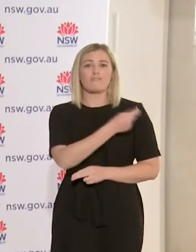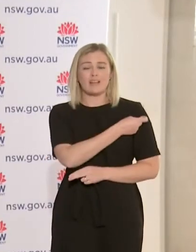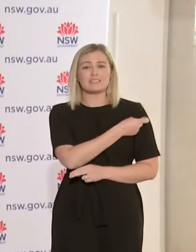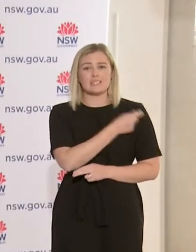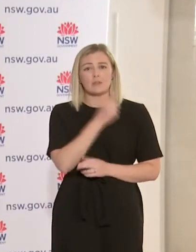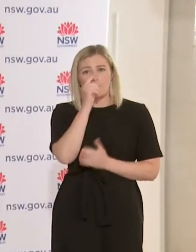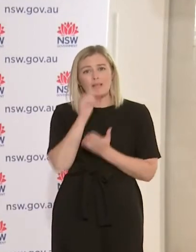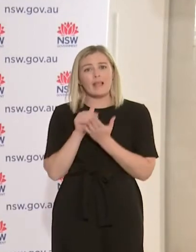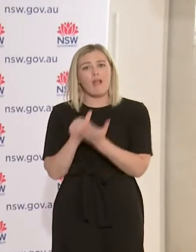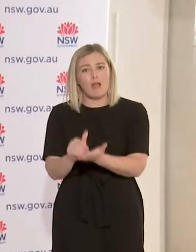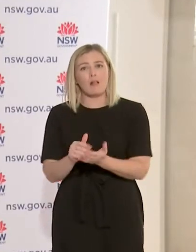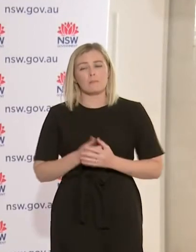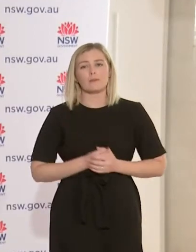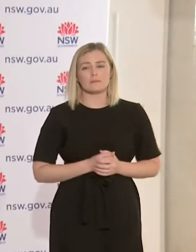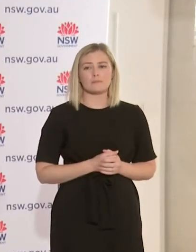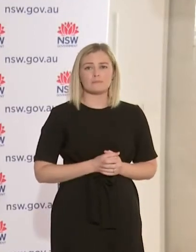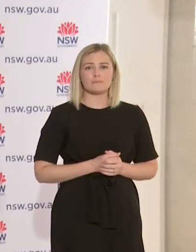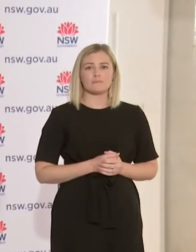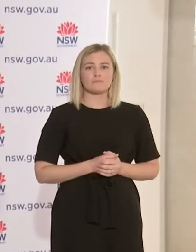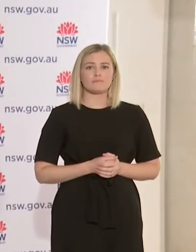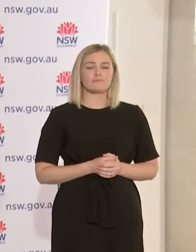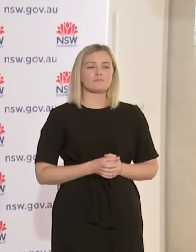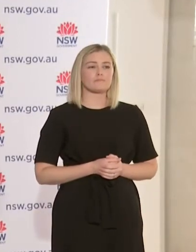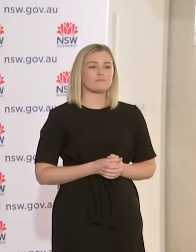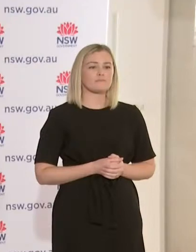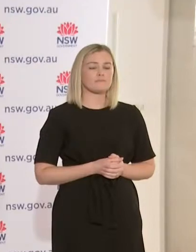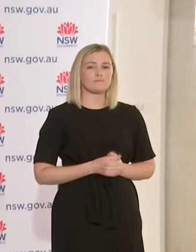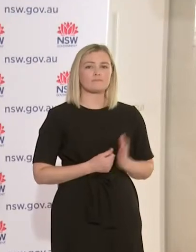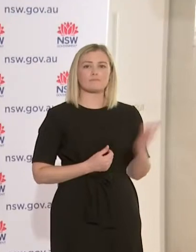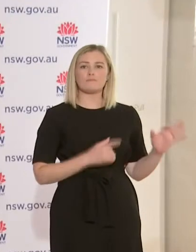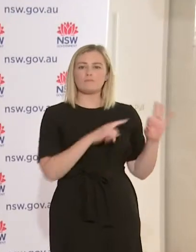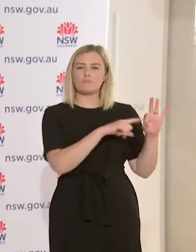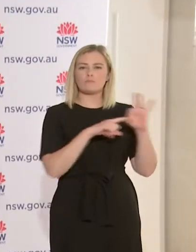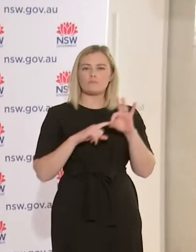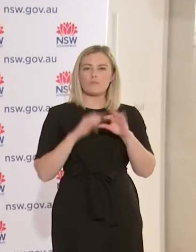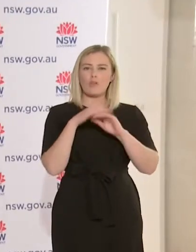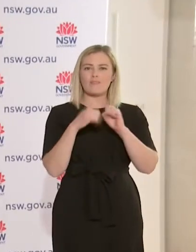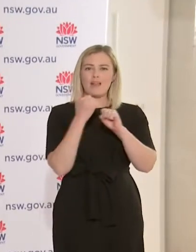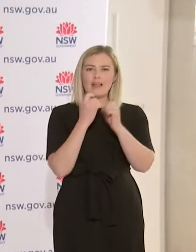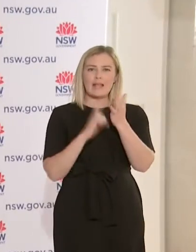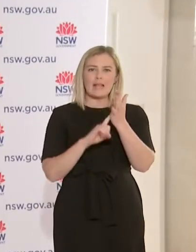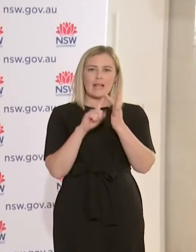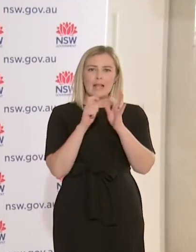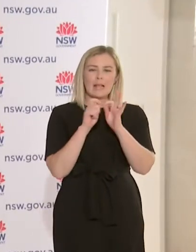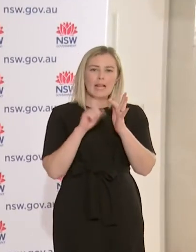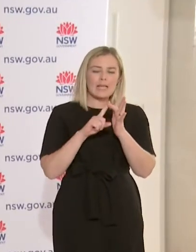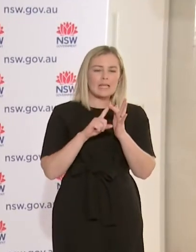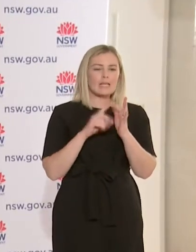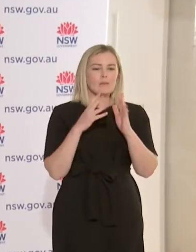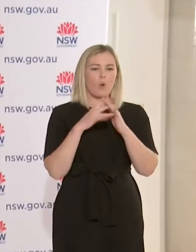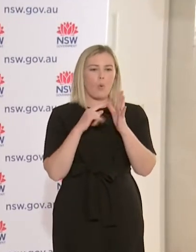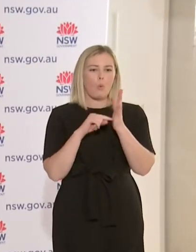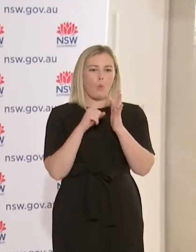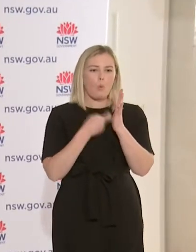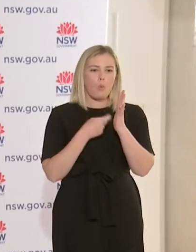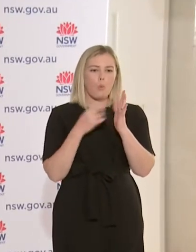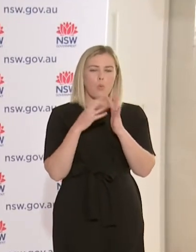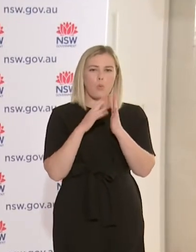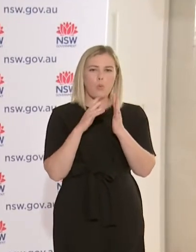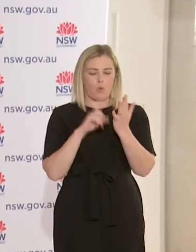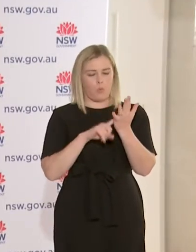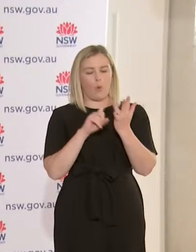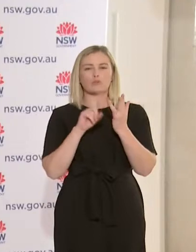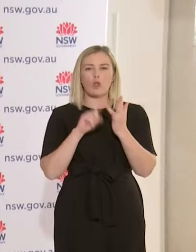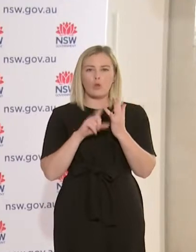impact of COVID through our vaccination programs. Just on Glebe, Waterloo, Redfern, Camperdown, I know there's a building that's shut down in Camperdown. Are we